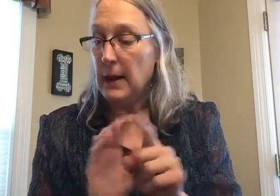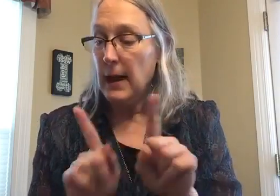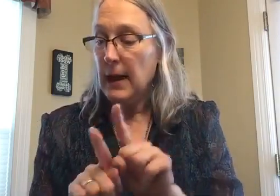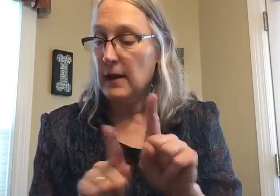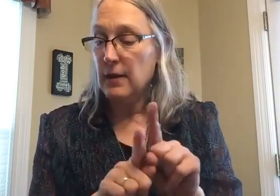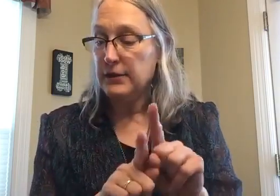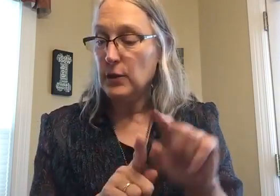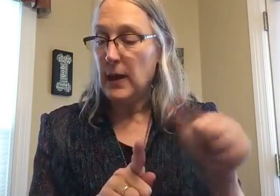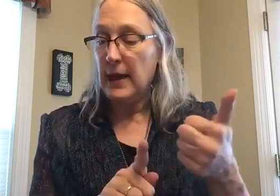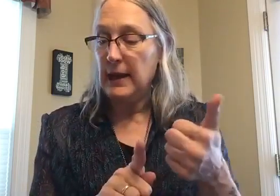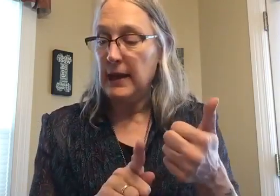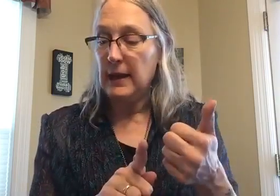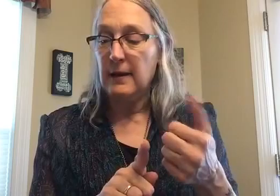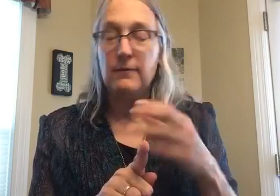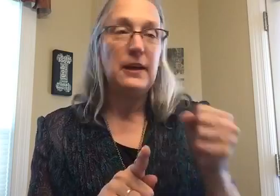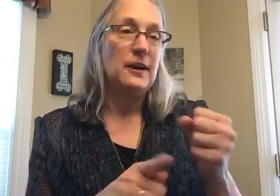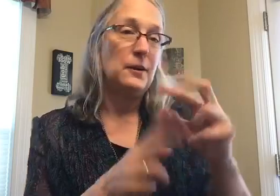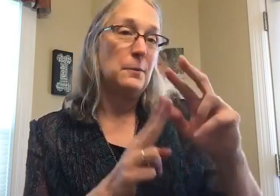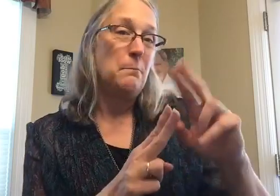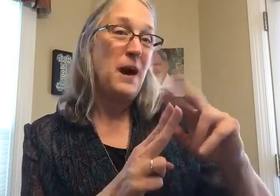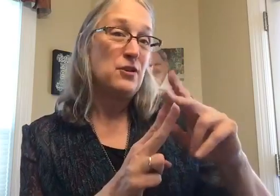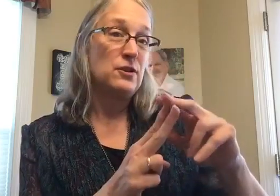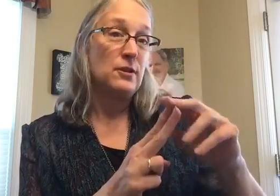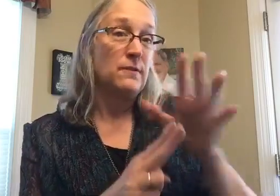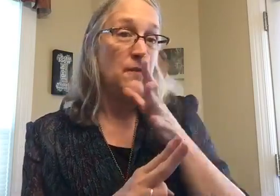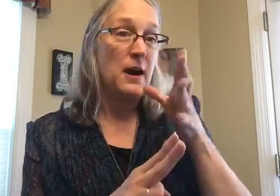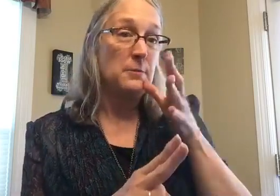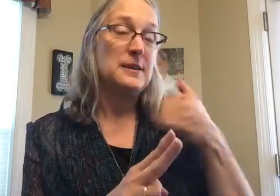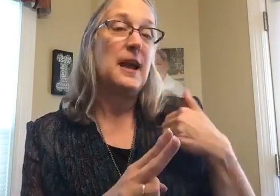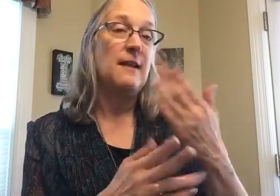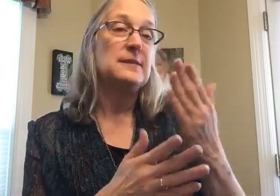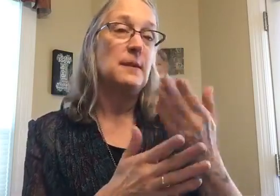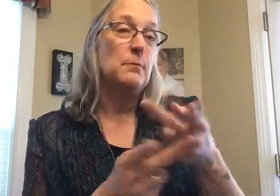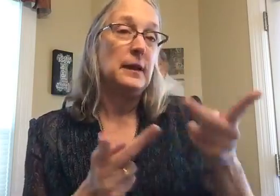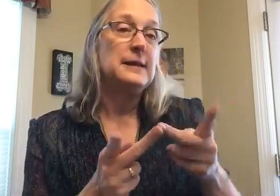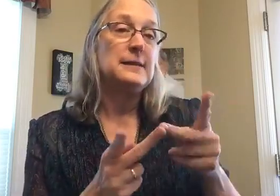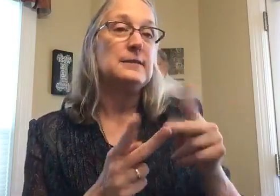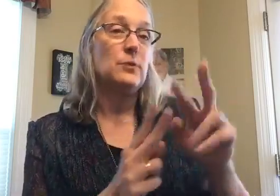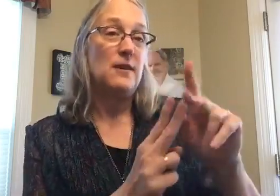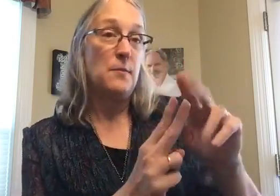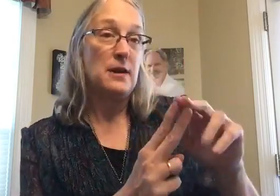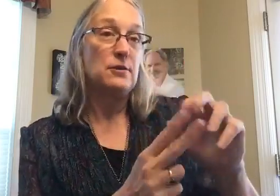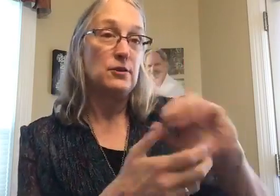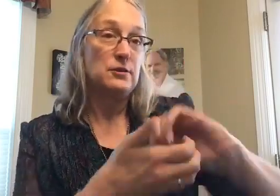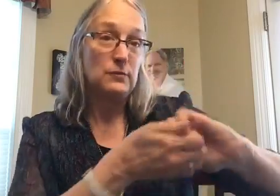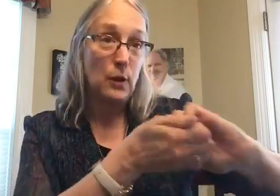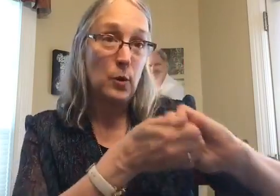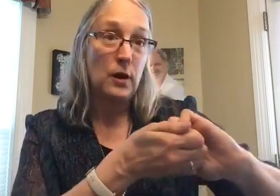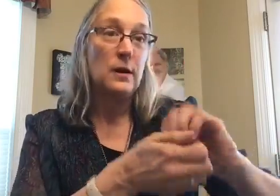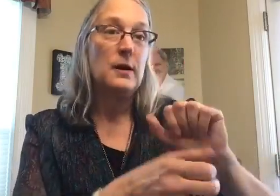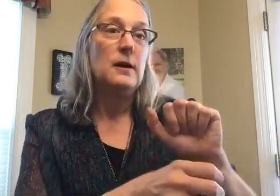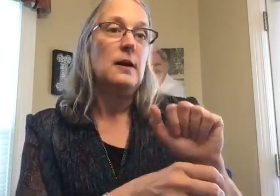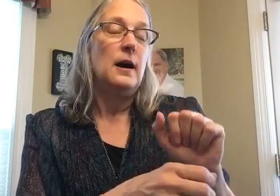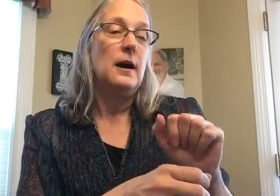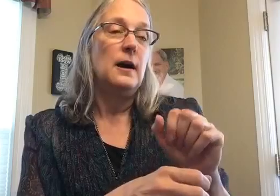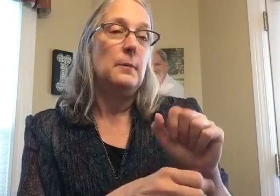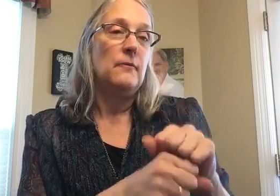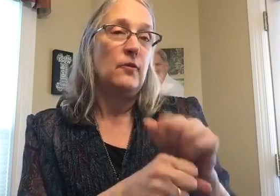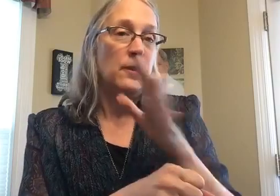and also any of their partner farms. They have some places where they have partners, they work for the